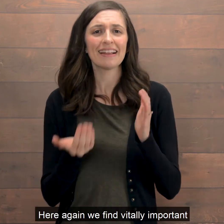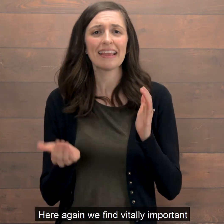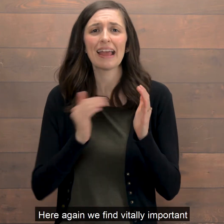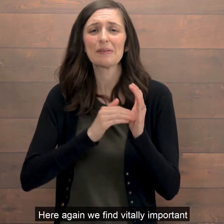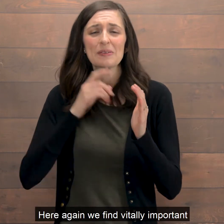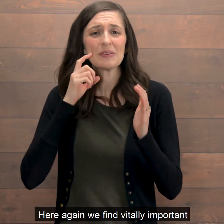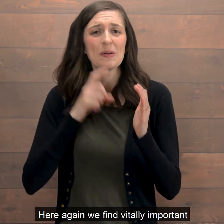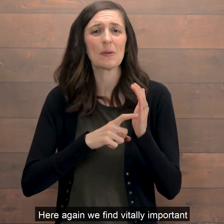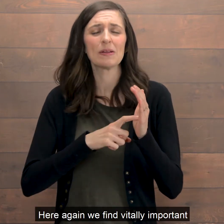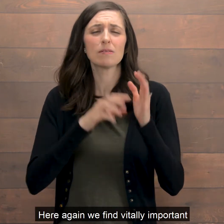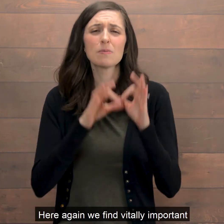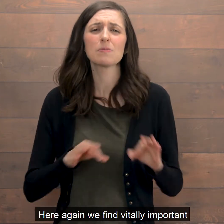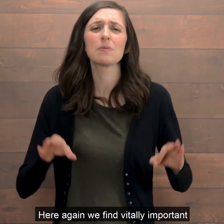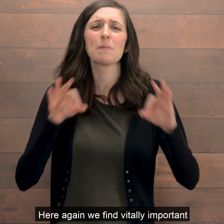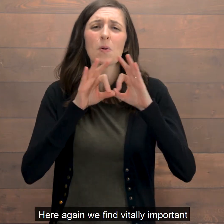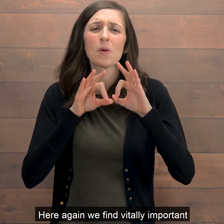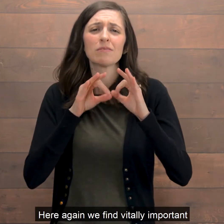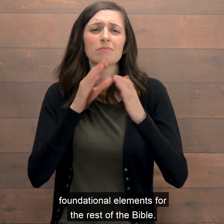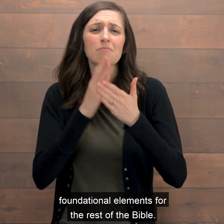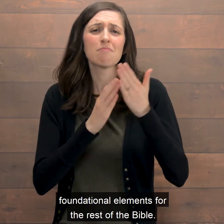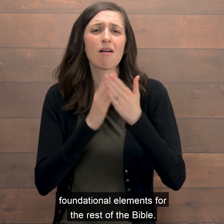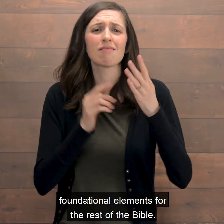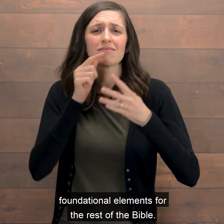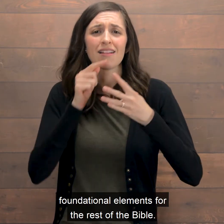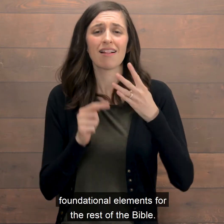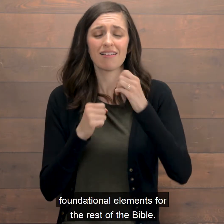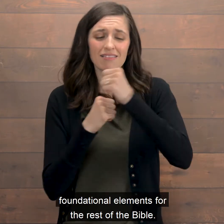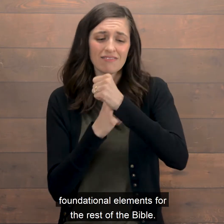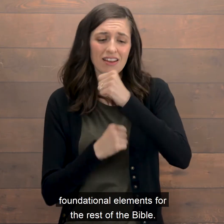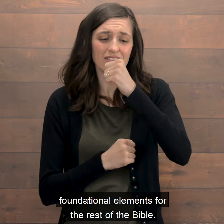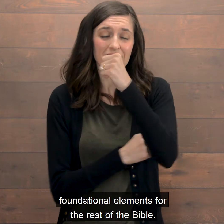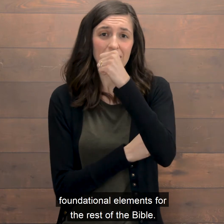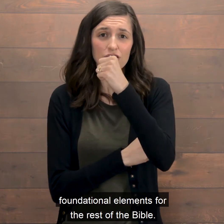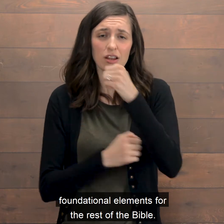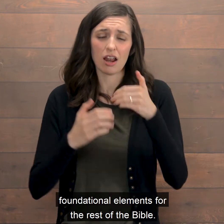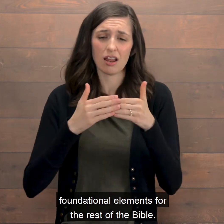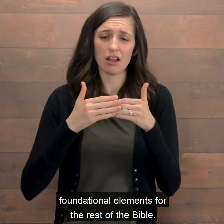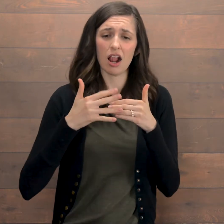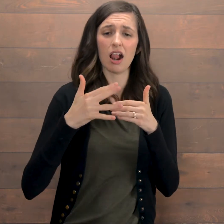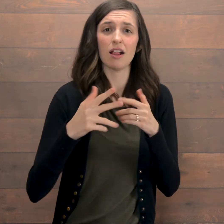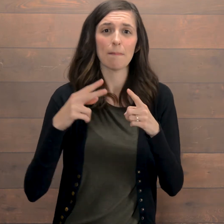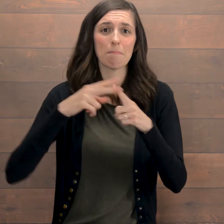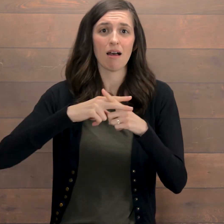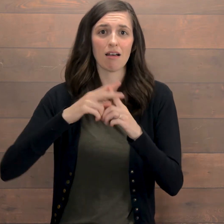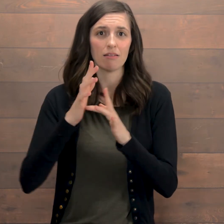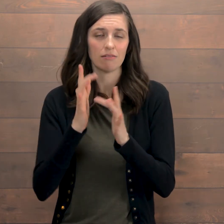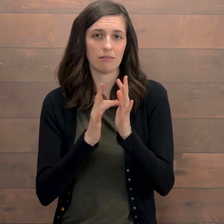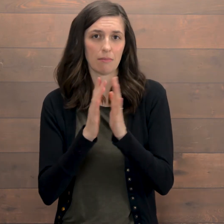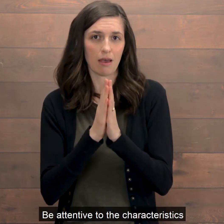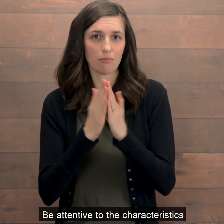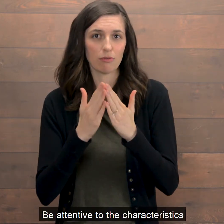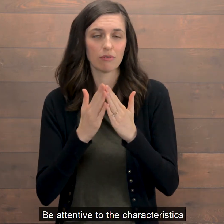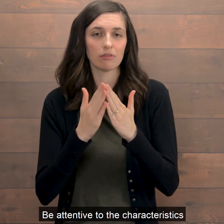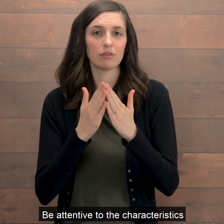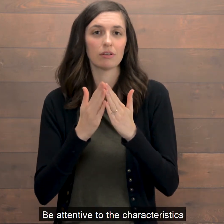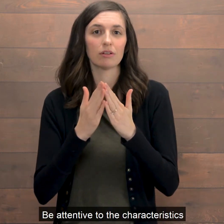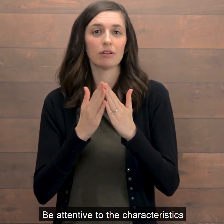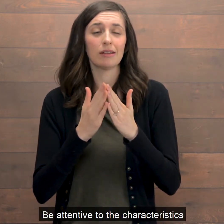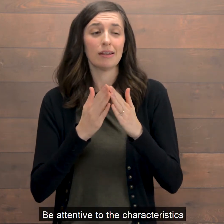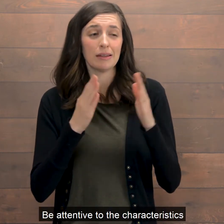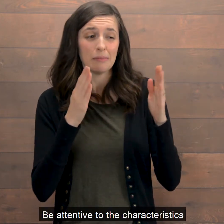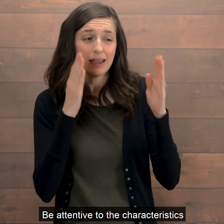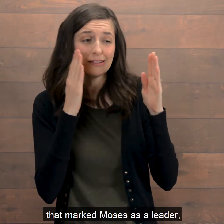Here again we find vitally important foundational elements for the rest of the Bible. Be attentive